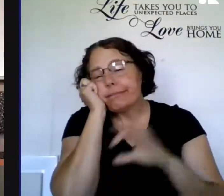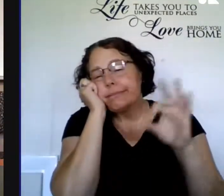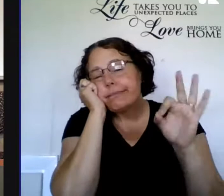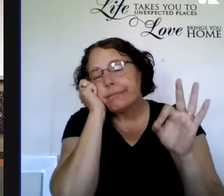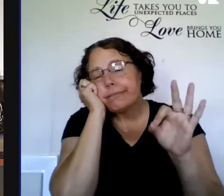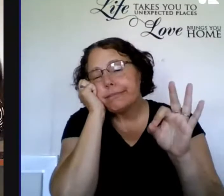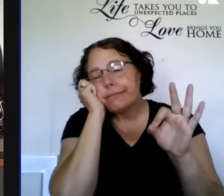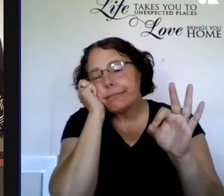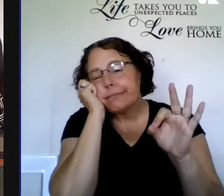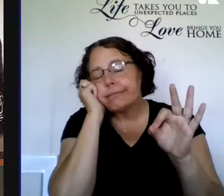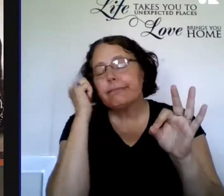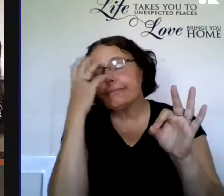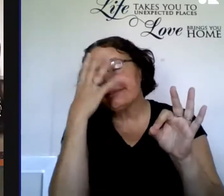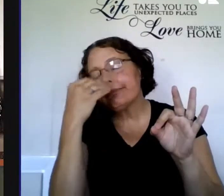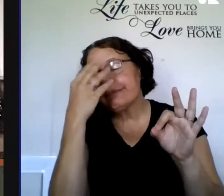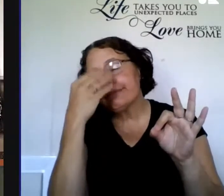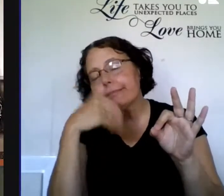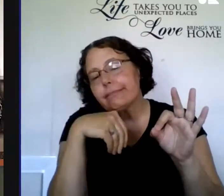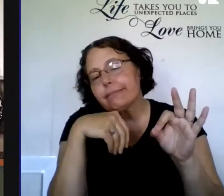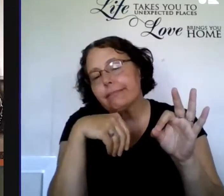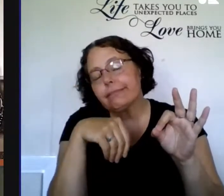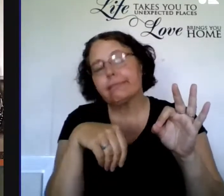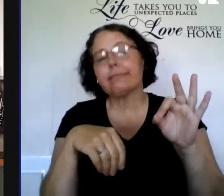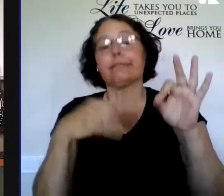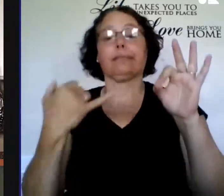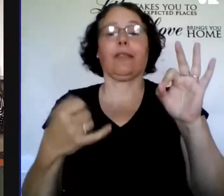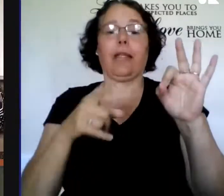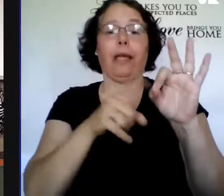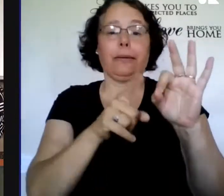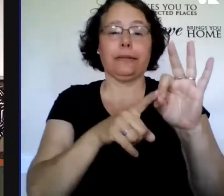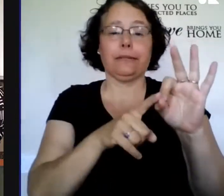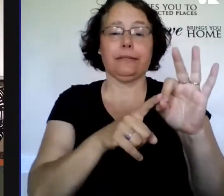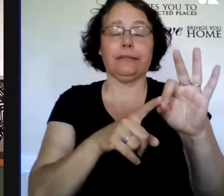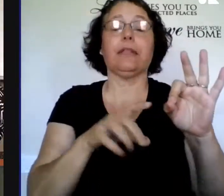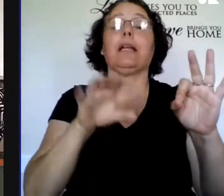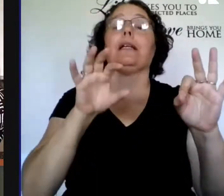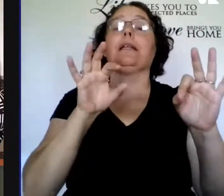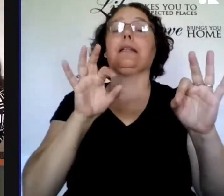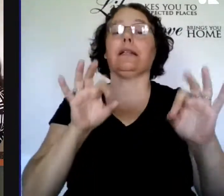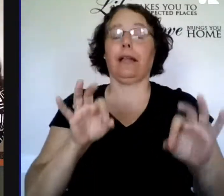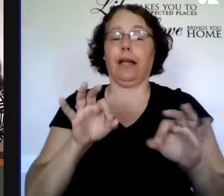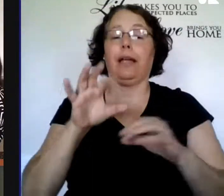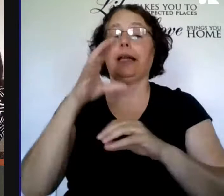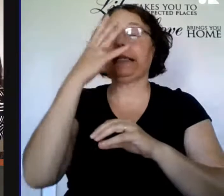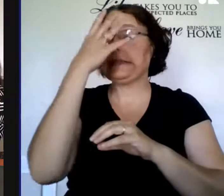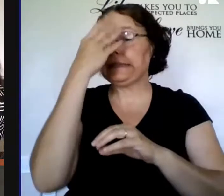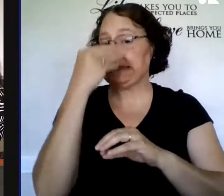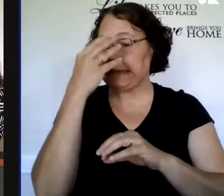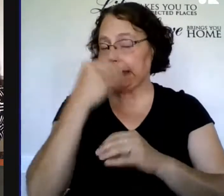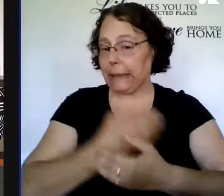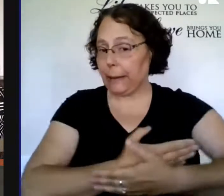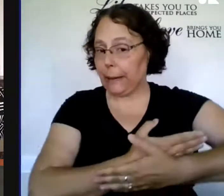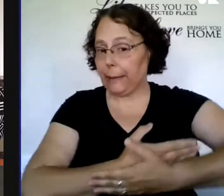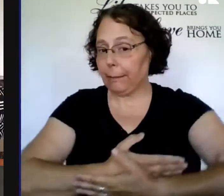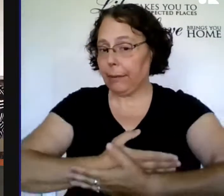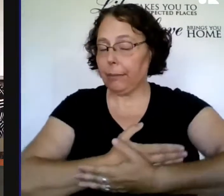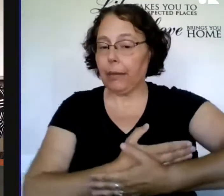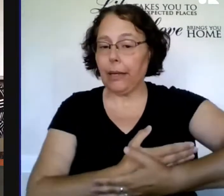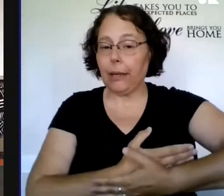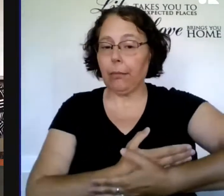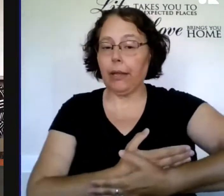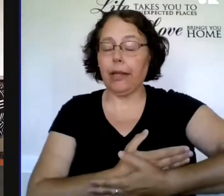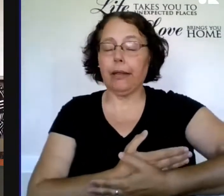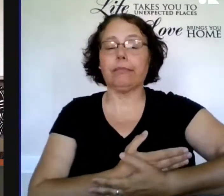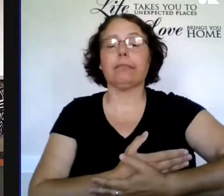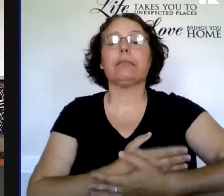oh. Now 9 sleepy babies crawl into